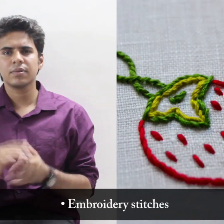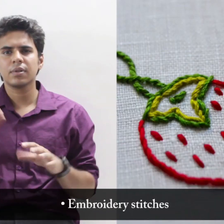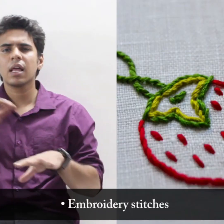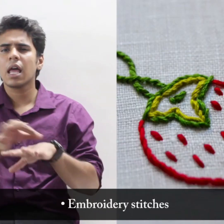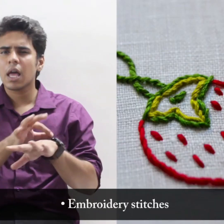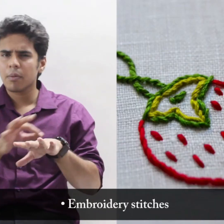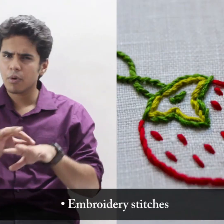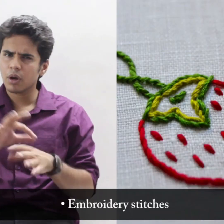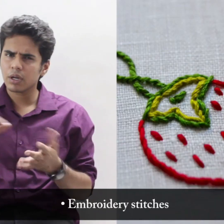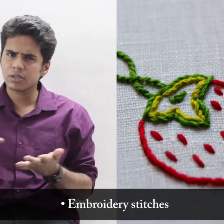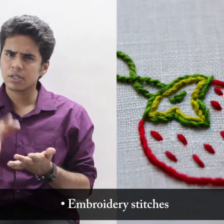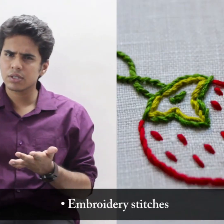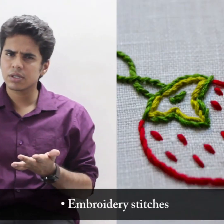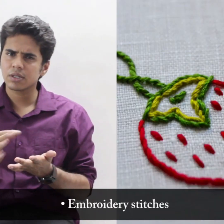Embroidery stitches,